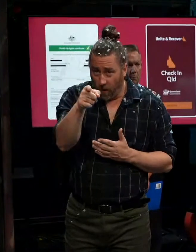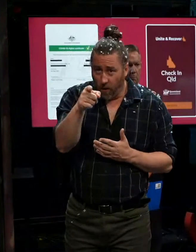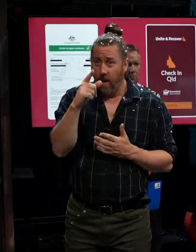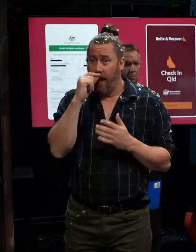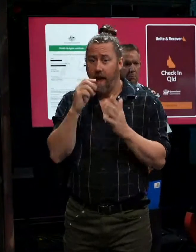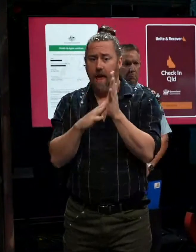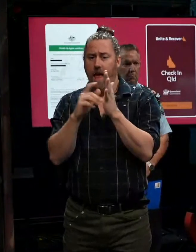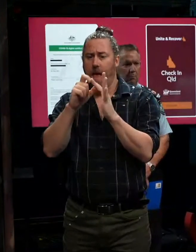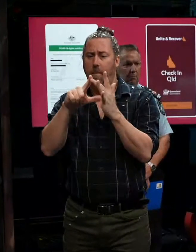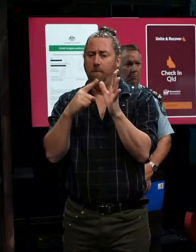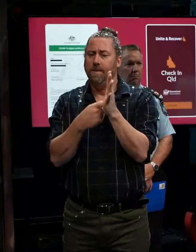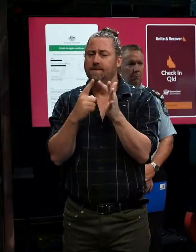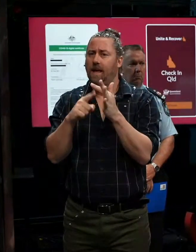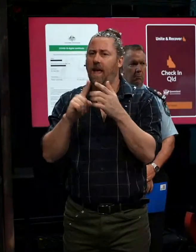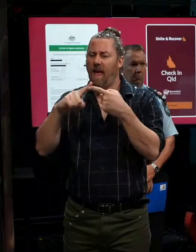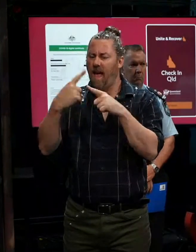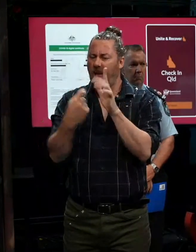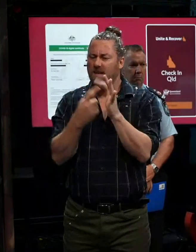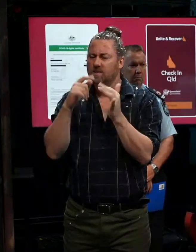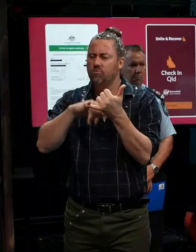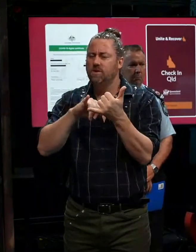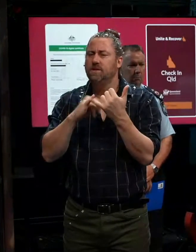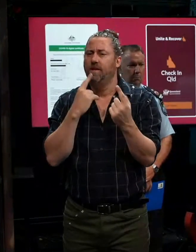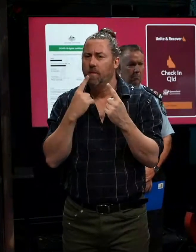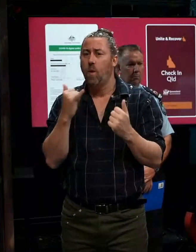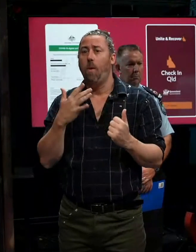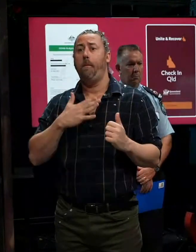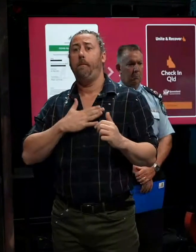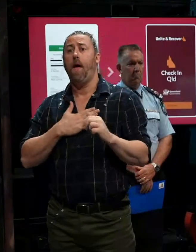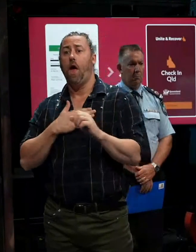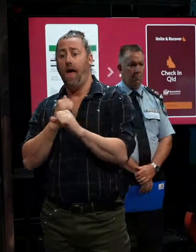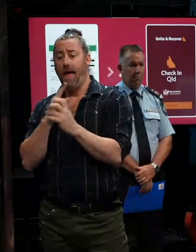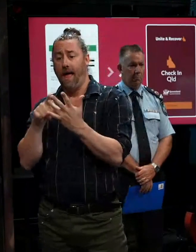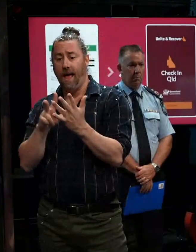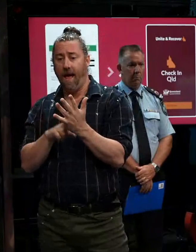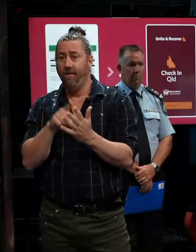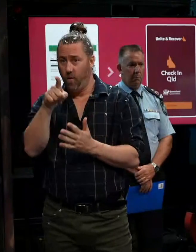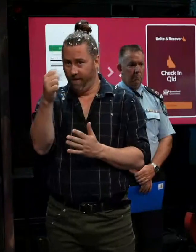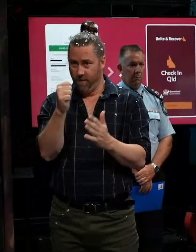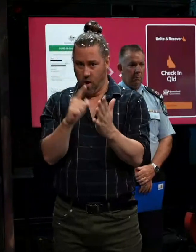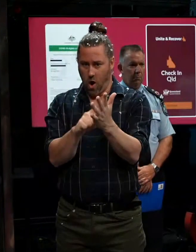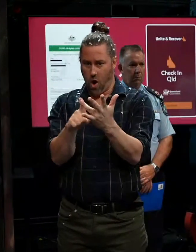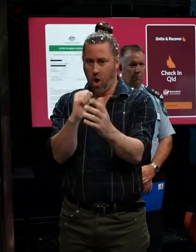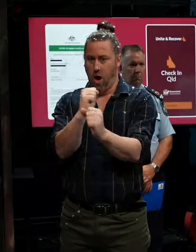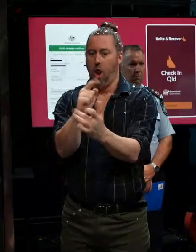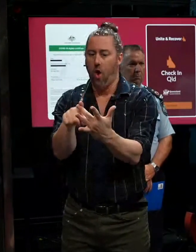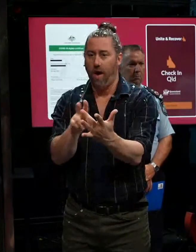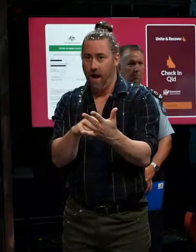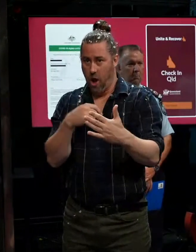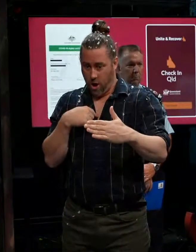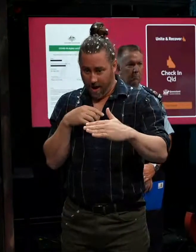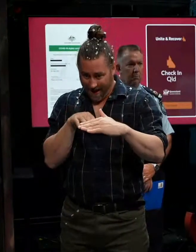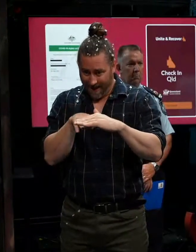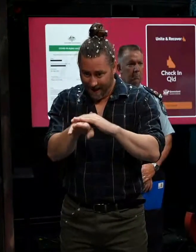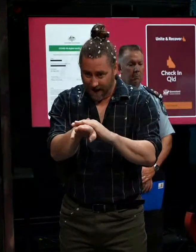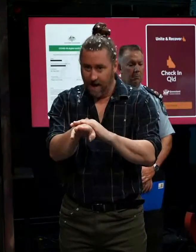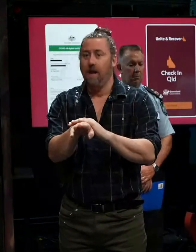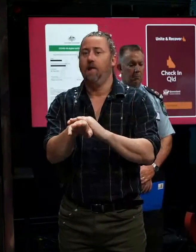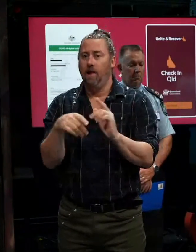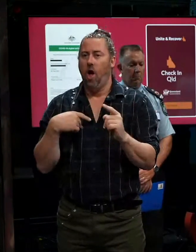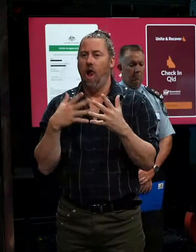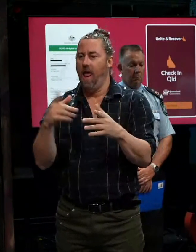your Medicare Express details or your MyGov account if you log into it yourself and then connect it to